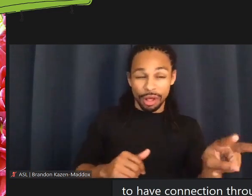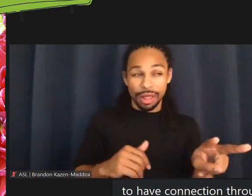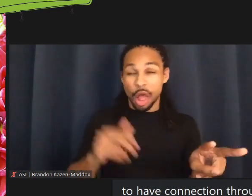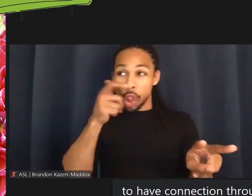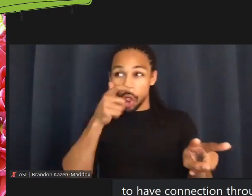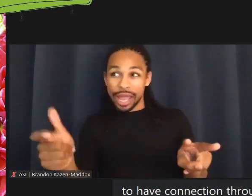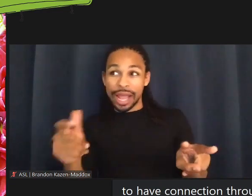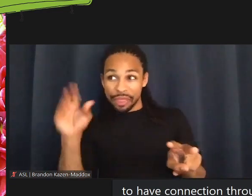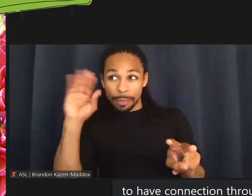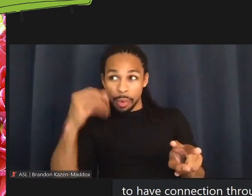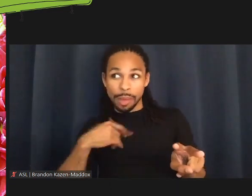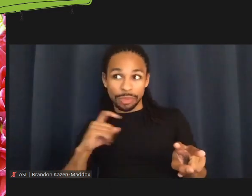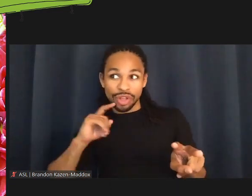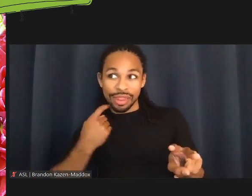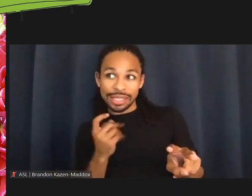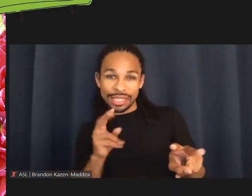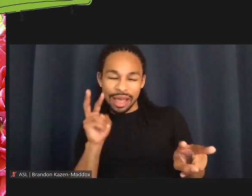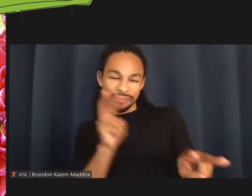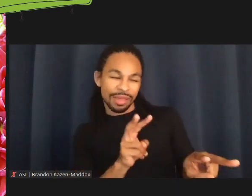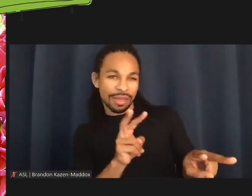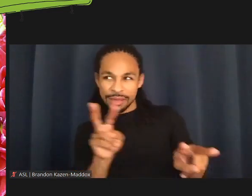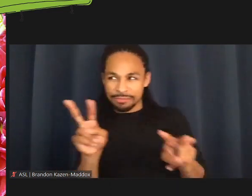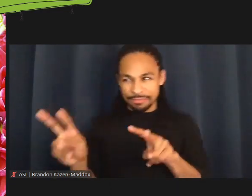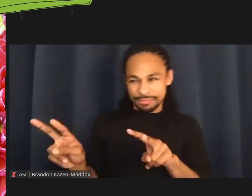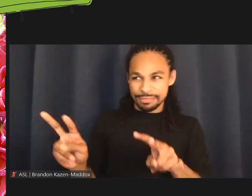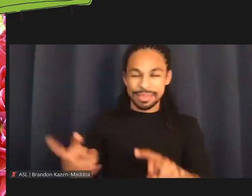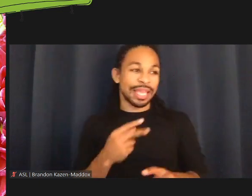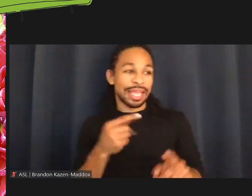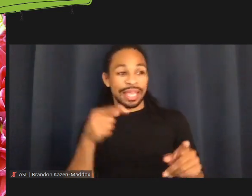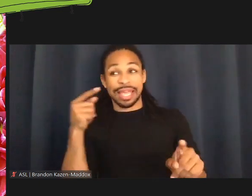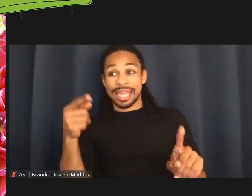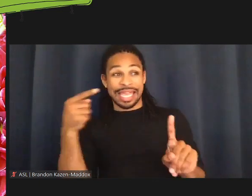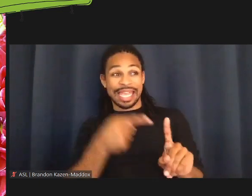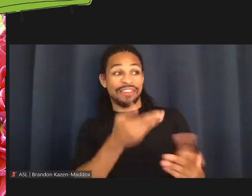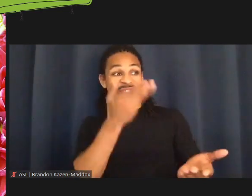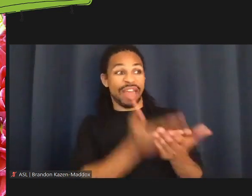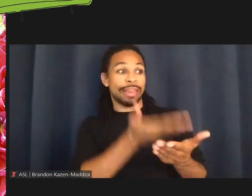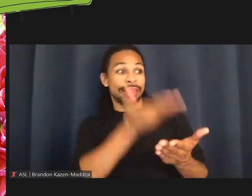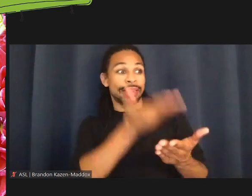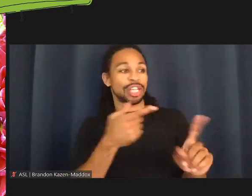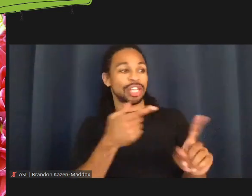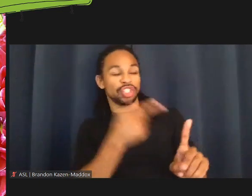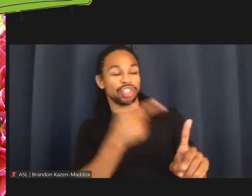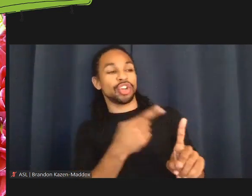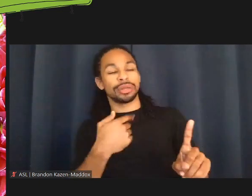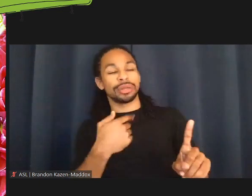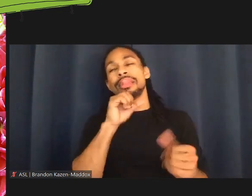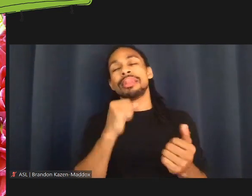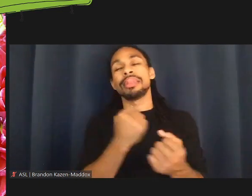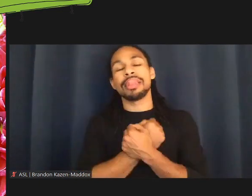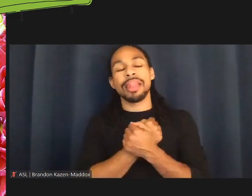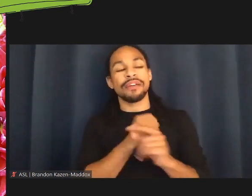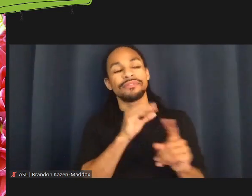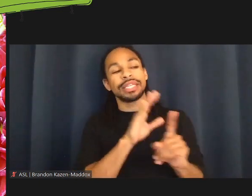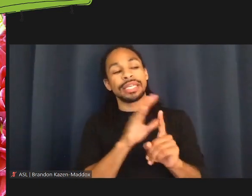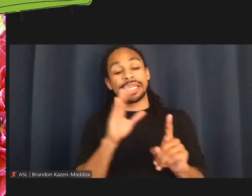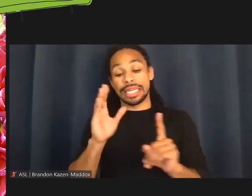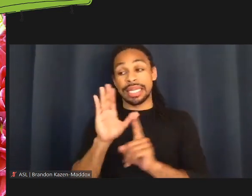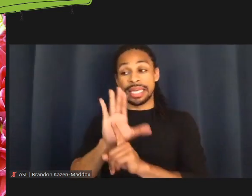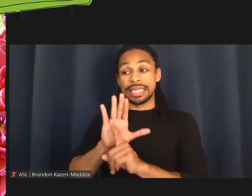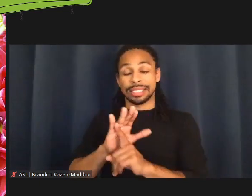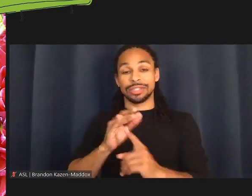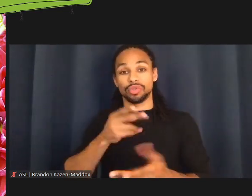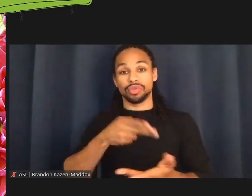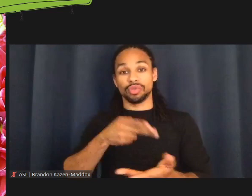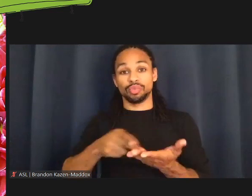He validates her so he may learn to love his truth. Memory can be shaped like Lego bricks before a Black